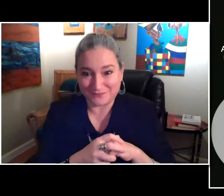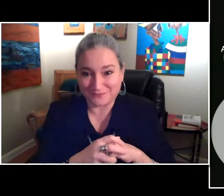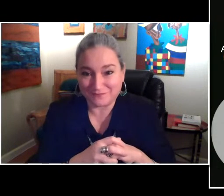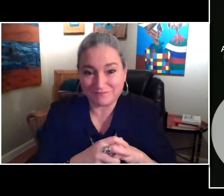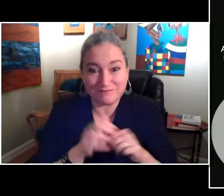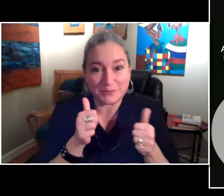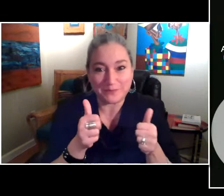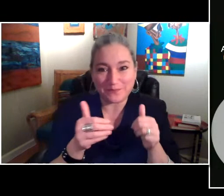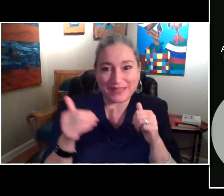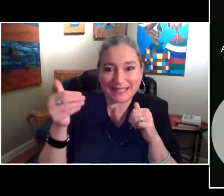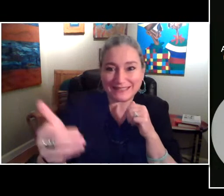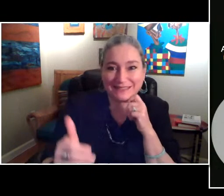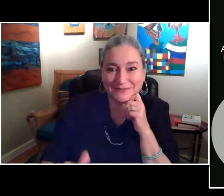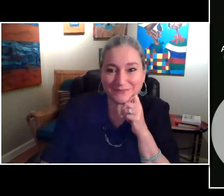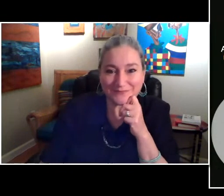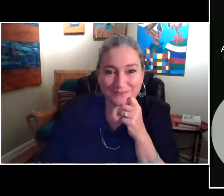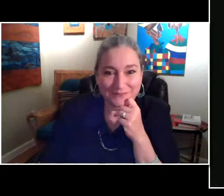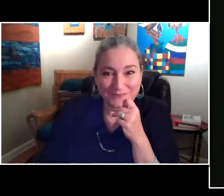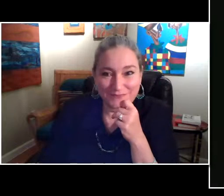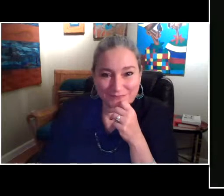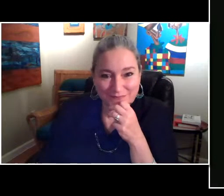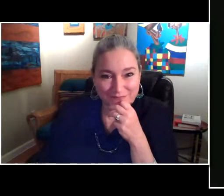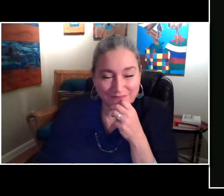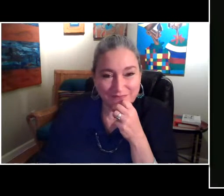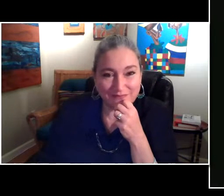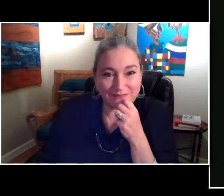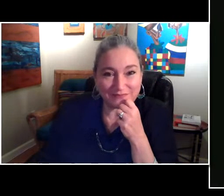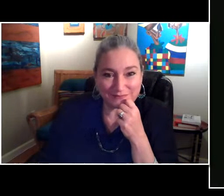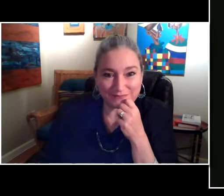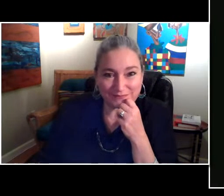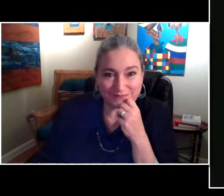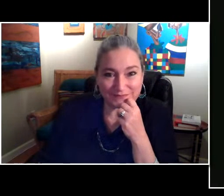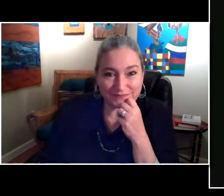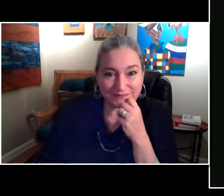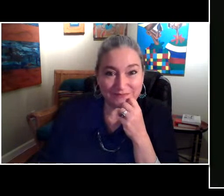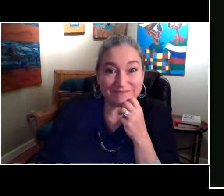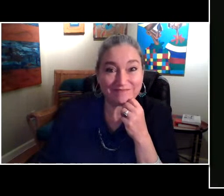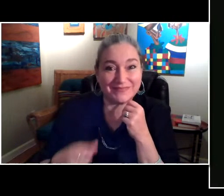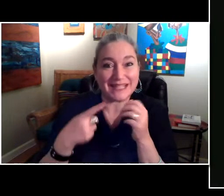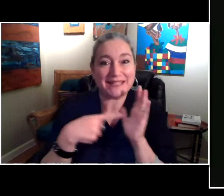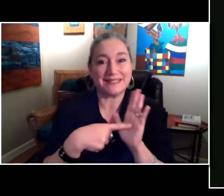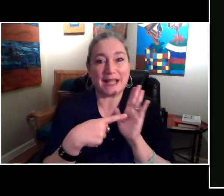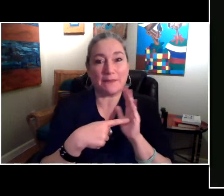of resistance and liberation. Next slide.